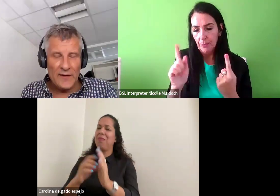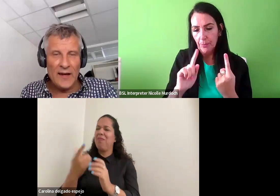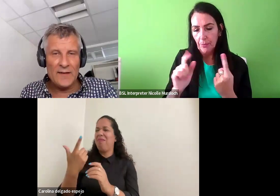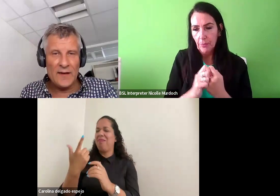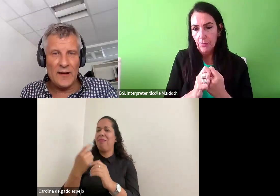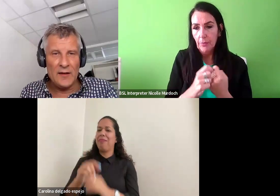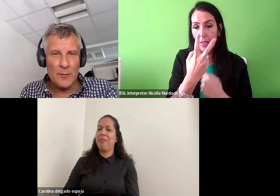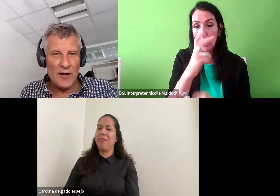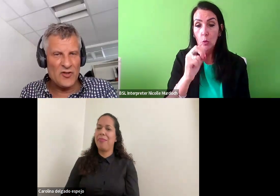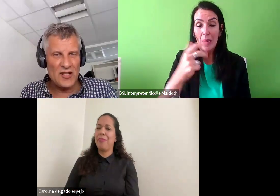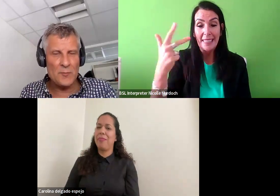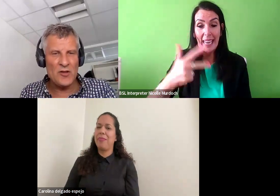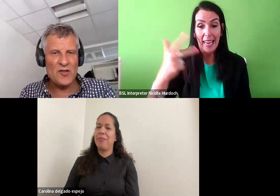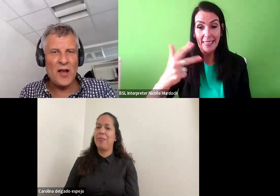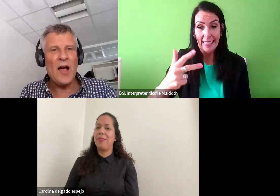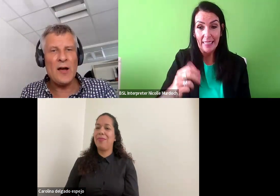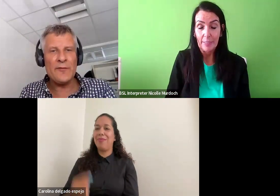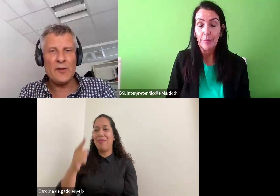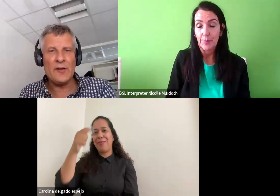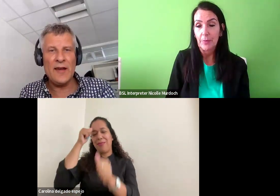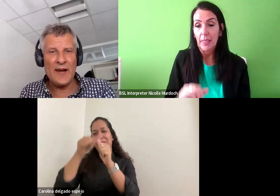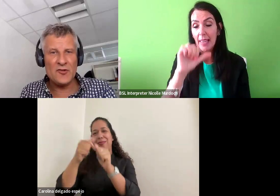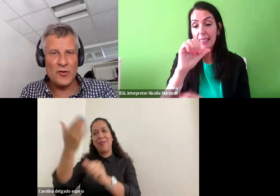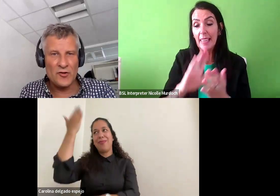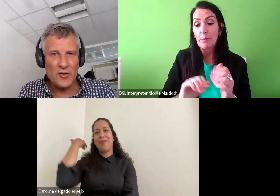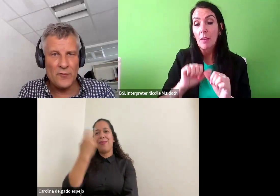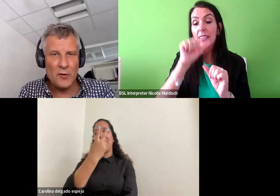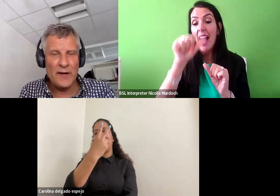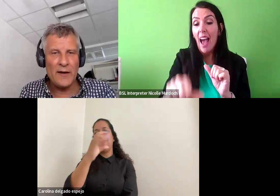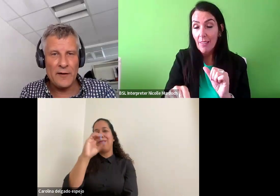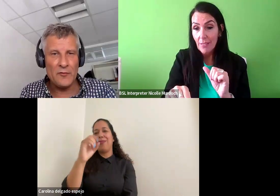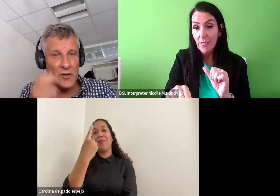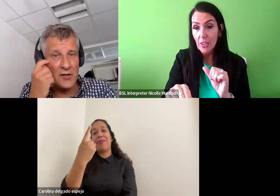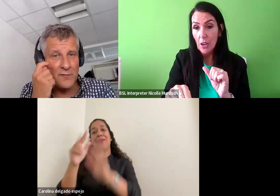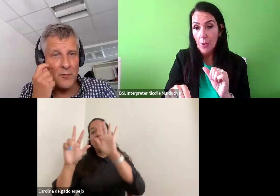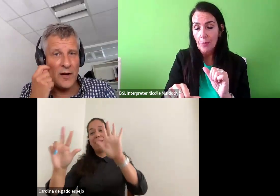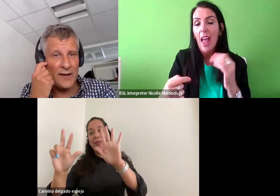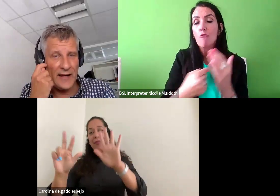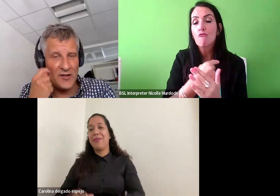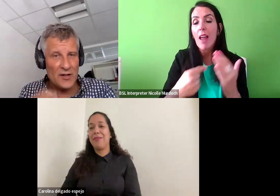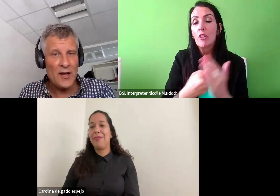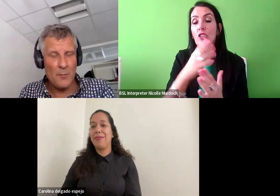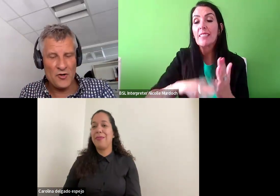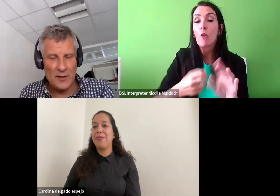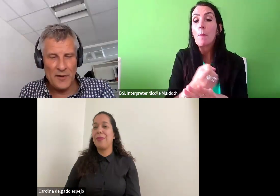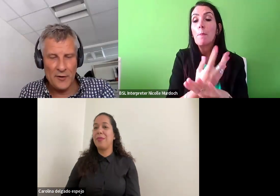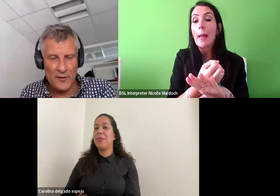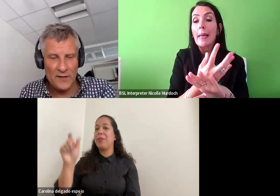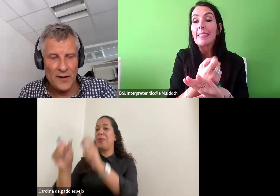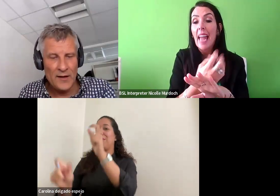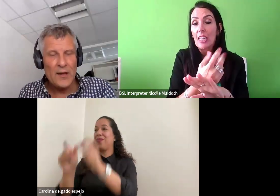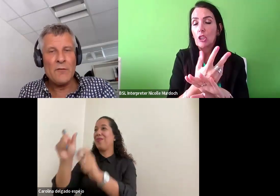In 2018, about 6 months after the exodus of the Rohingya refugees from Bangladesh, a